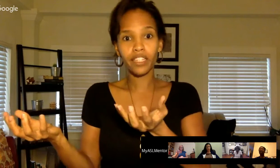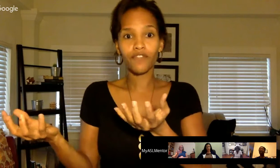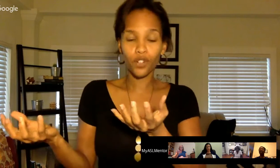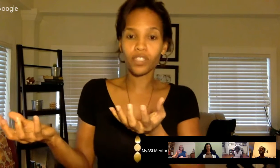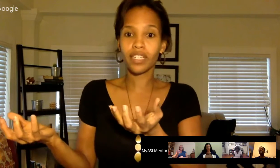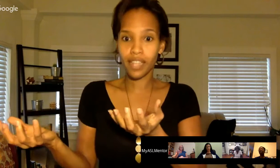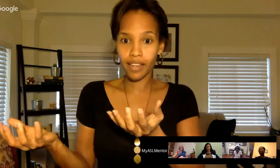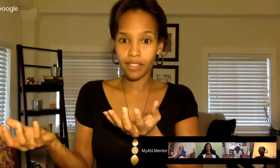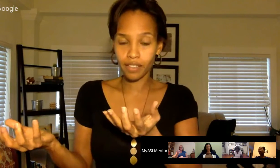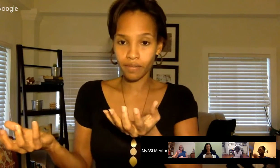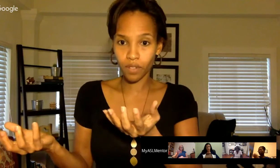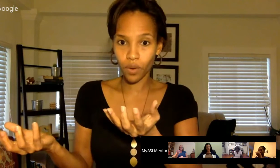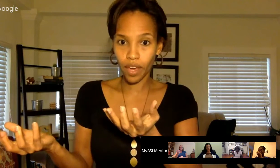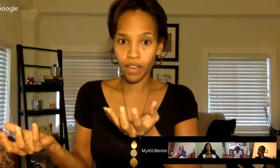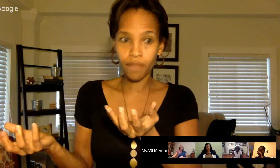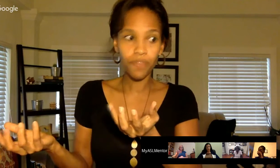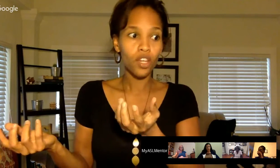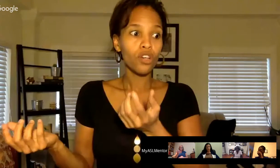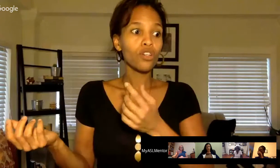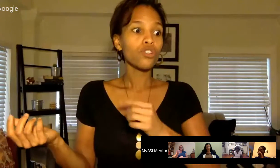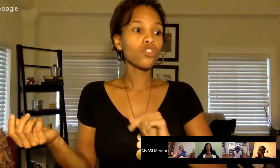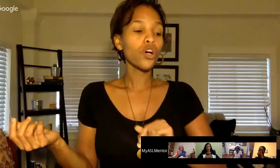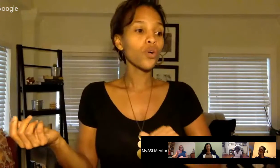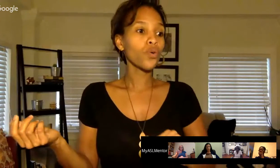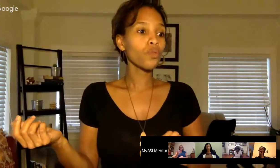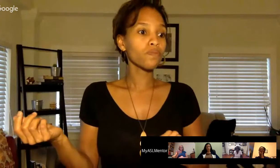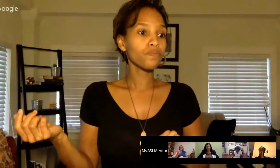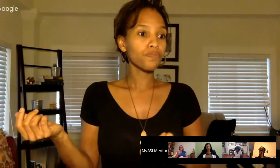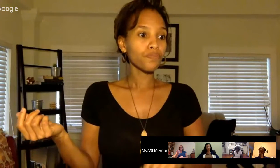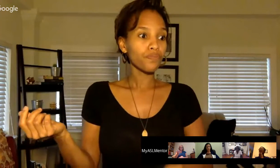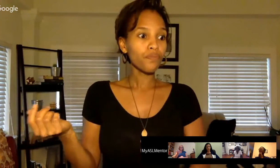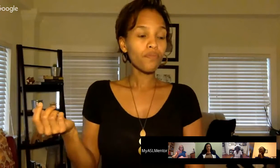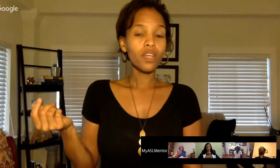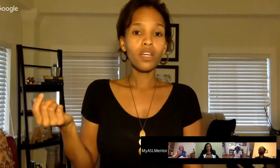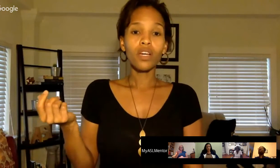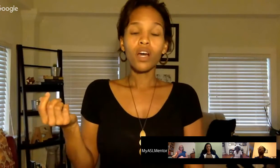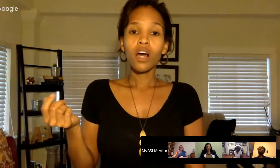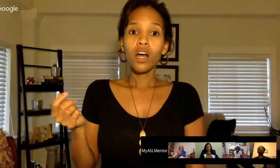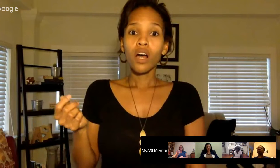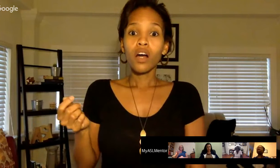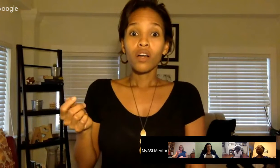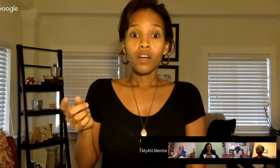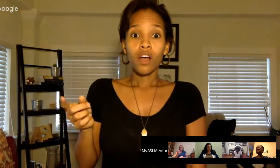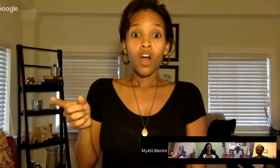more likely for success, okay? So